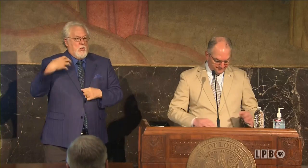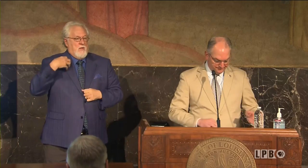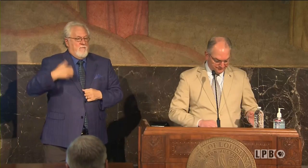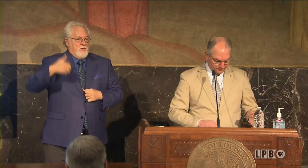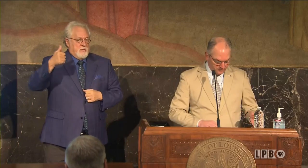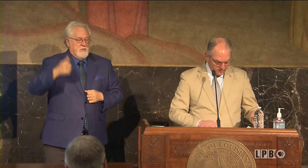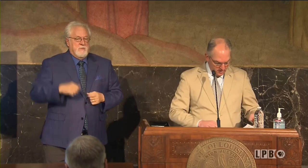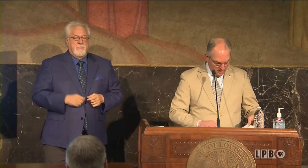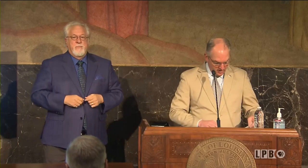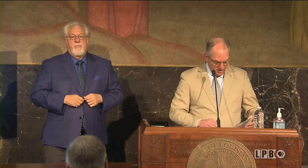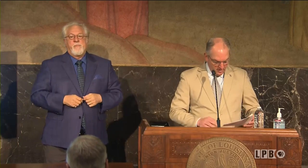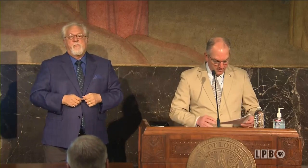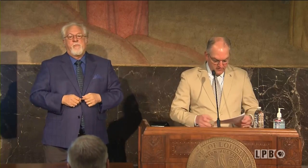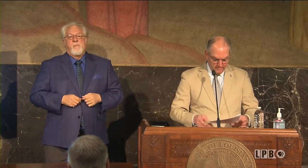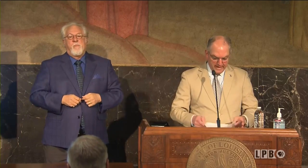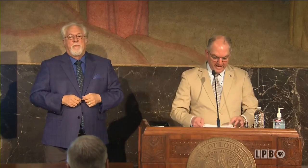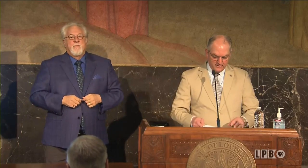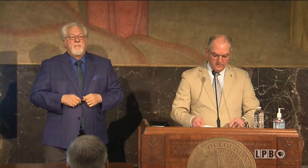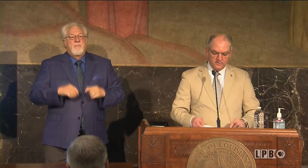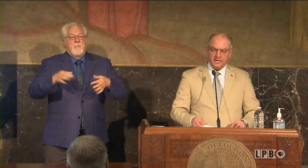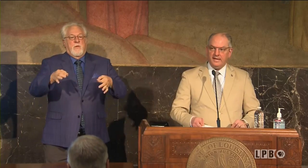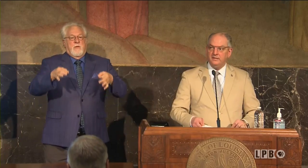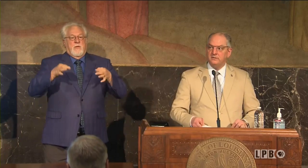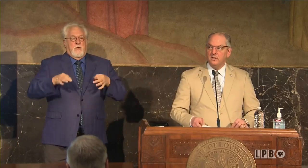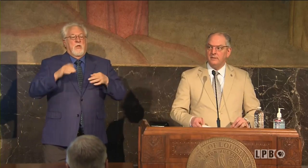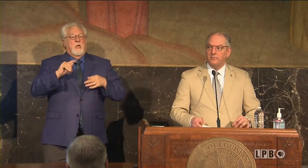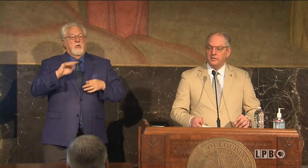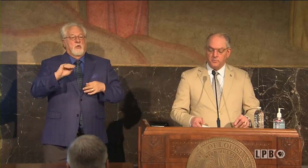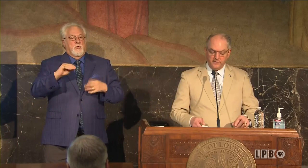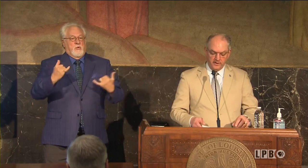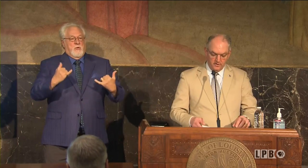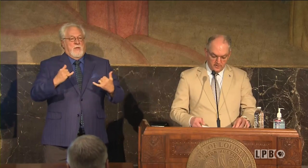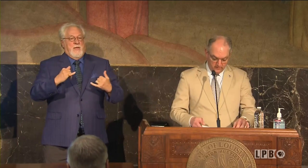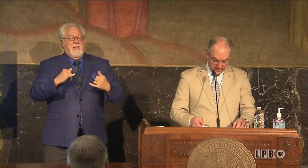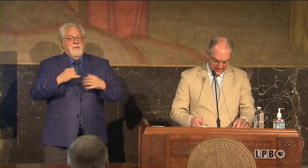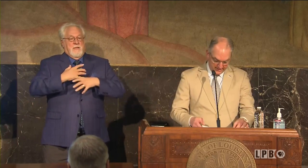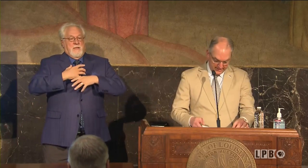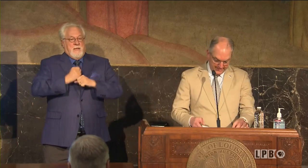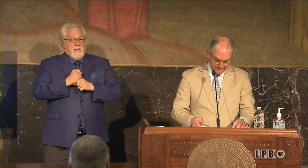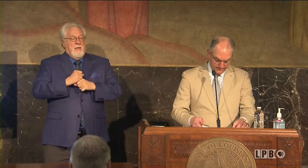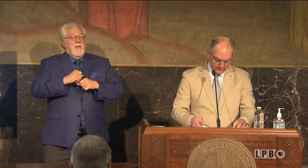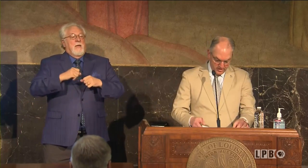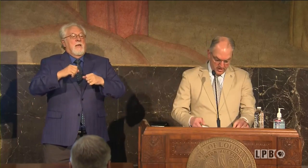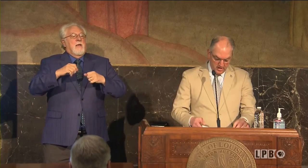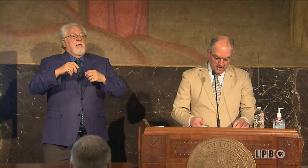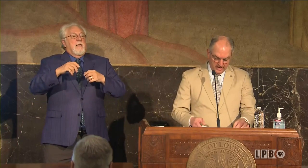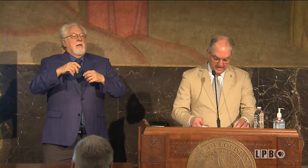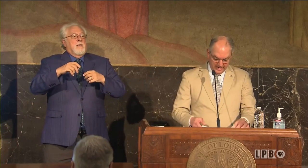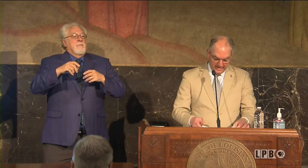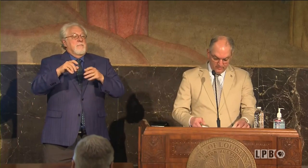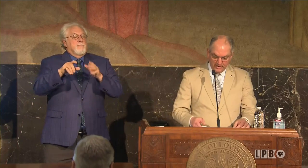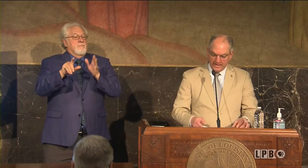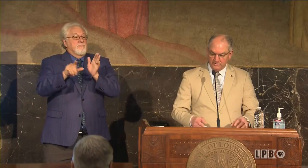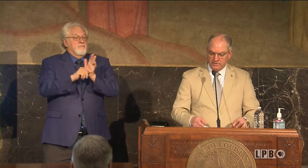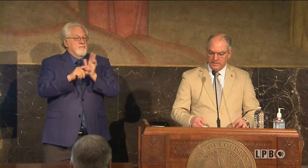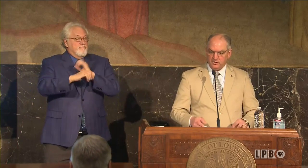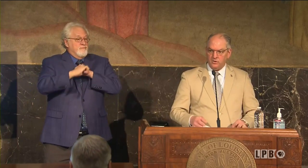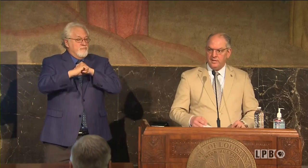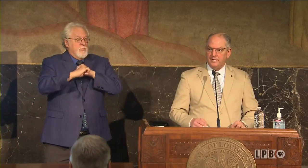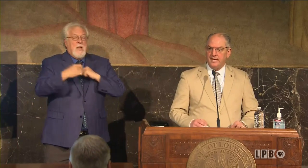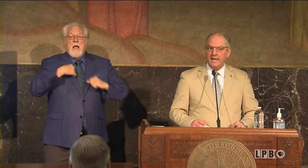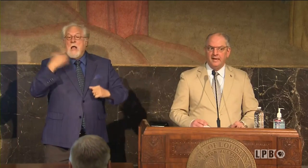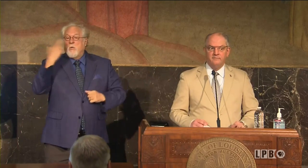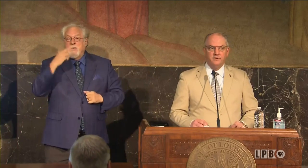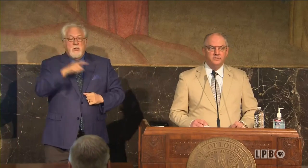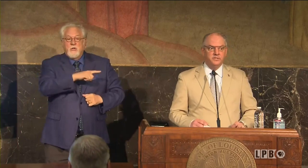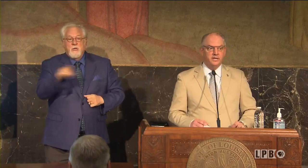forth. Moving back to today's press briefing on COVID-19, I realized that you